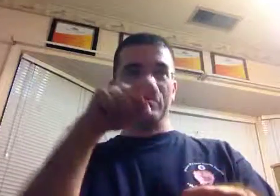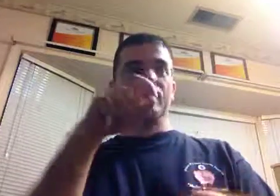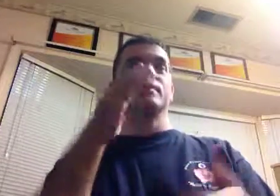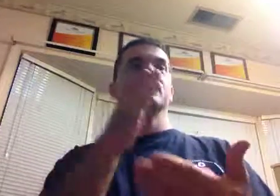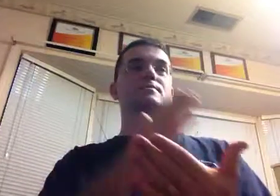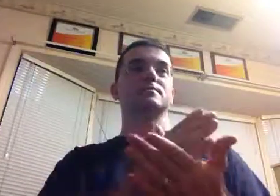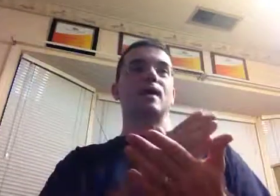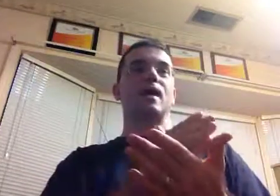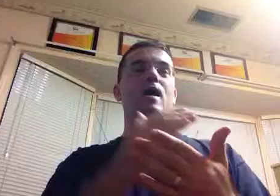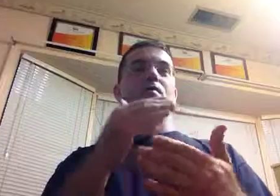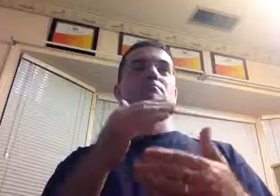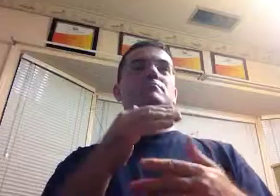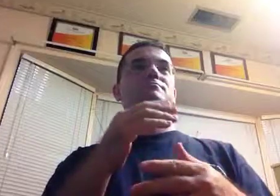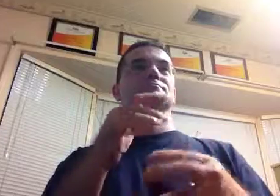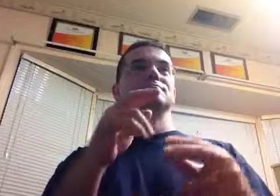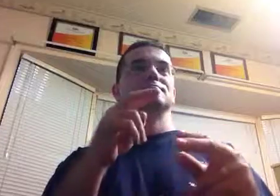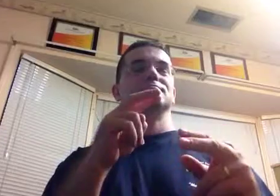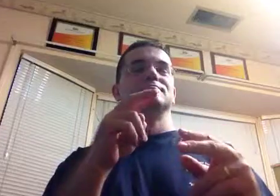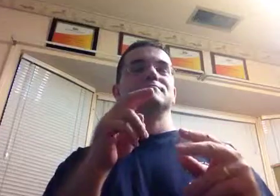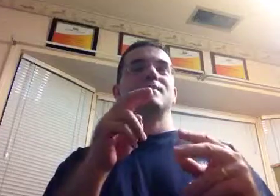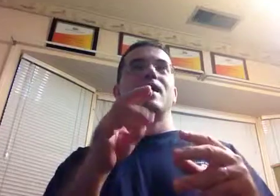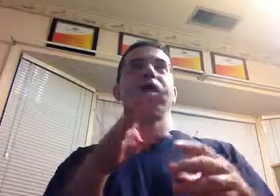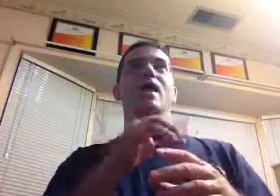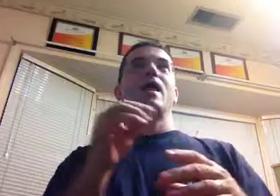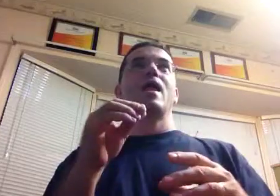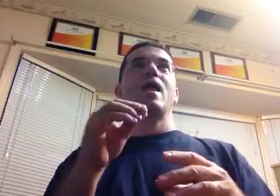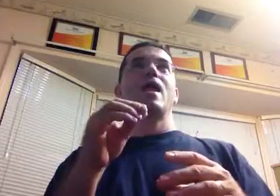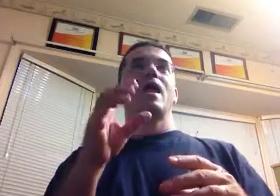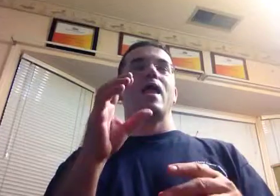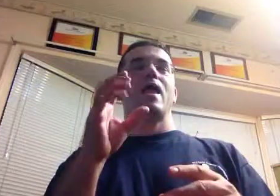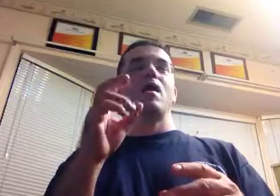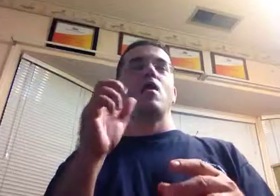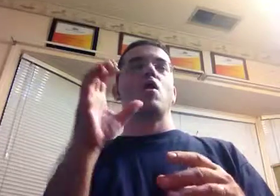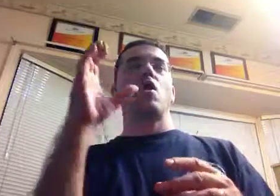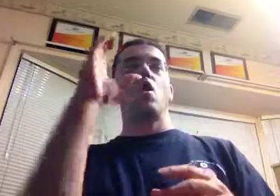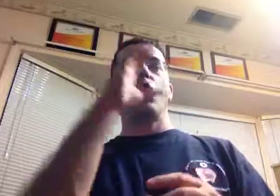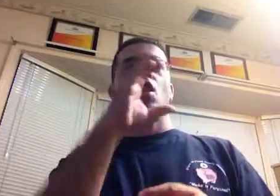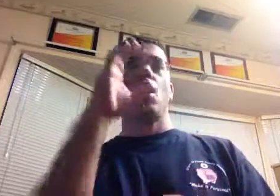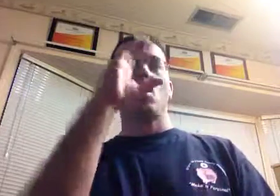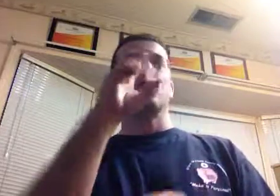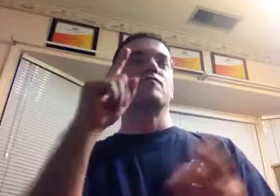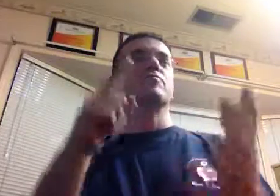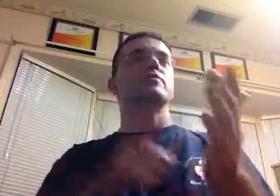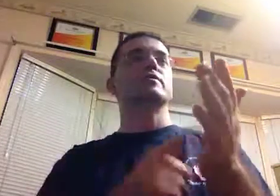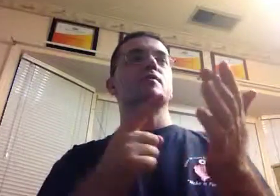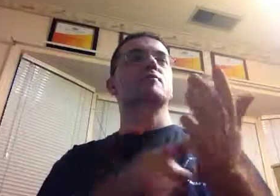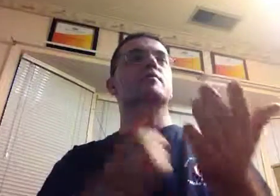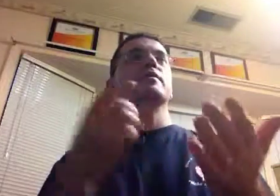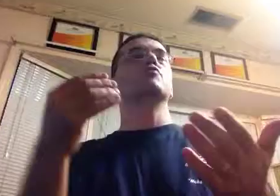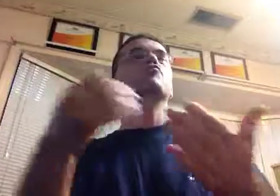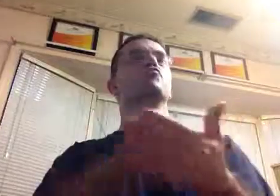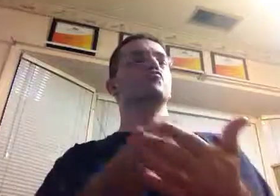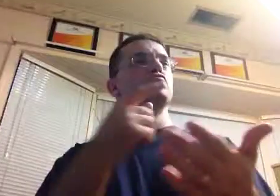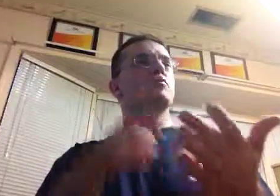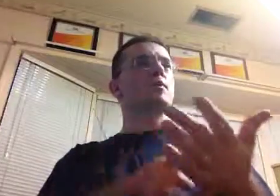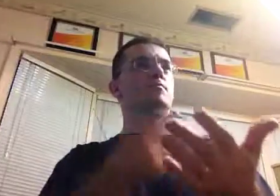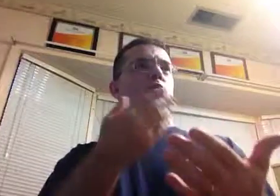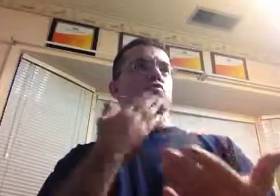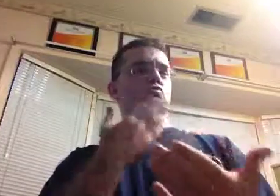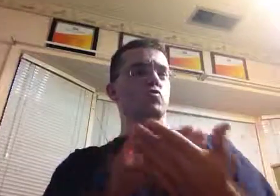of look at getting back in the saddle, so to speak, for your sake, okay? Just because it's